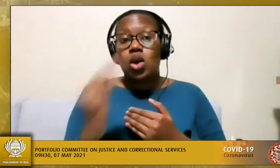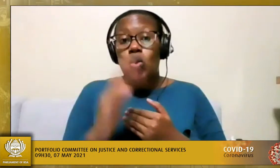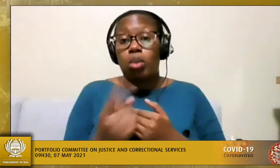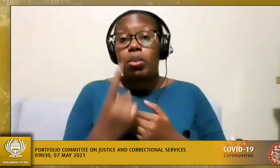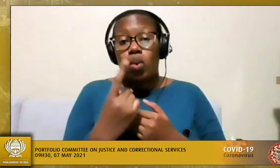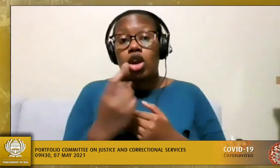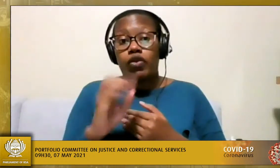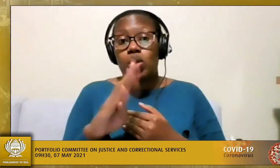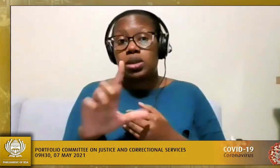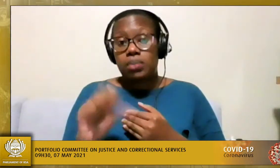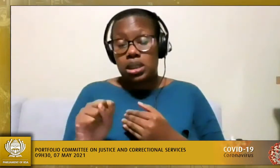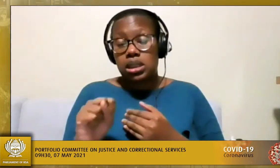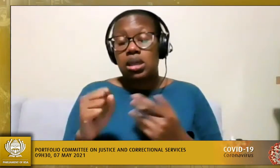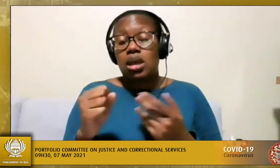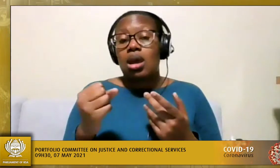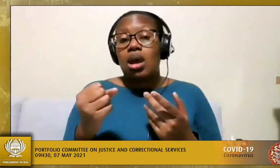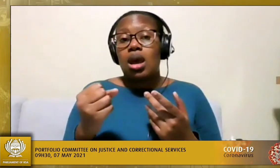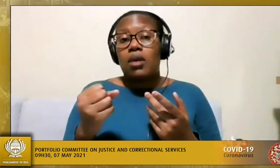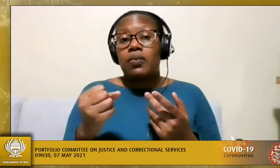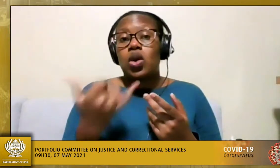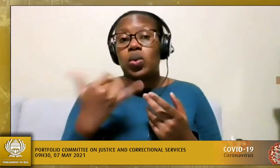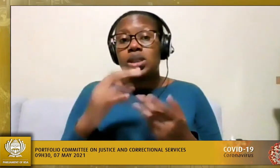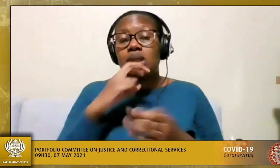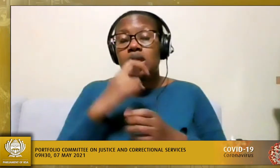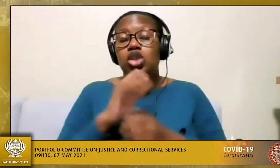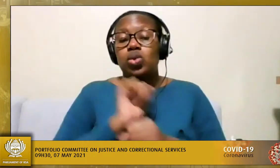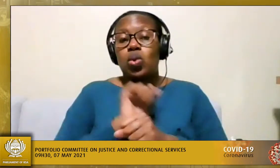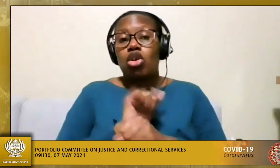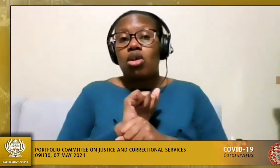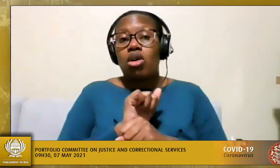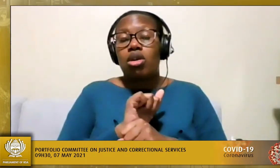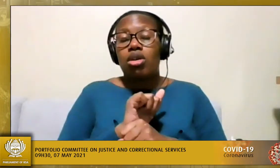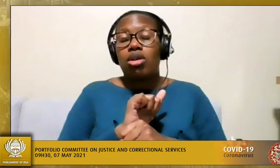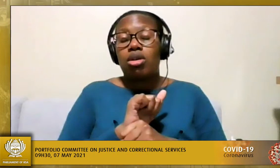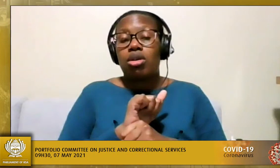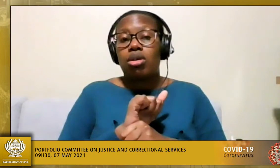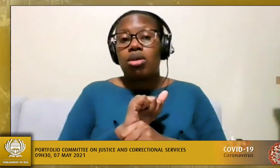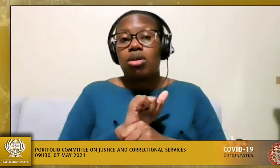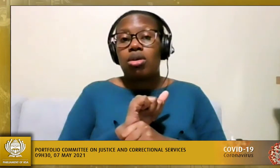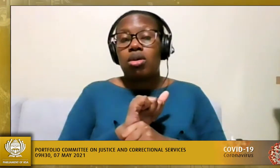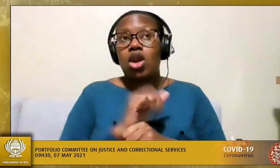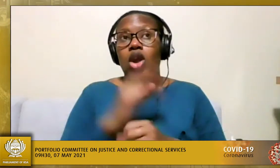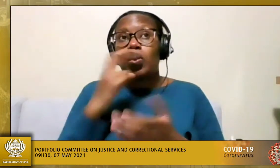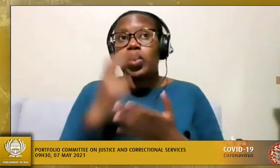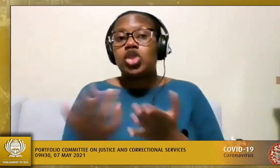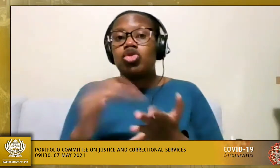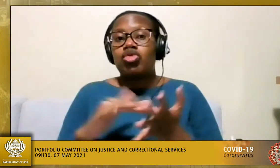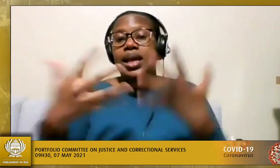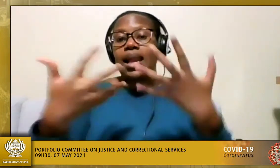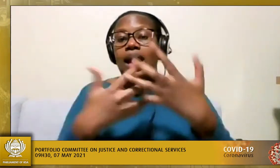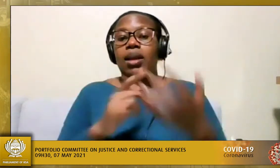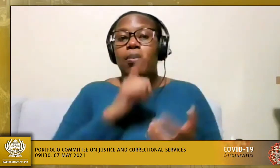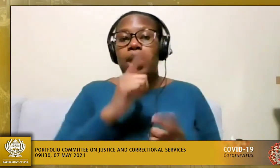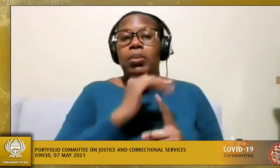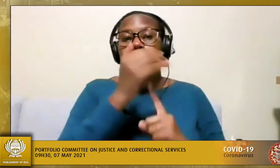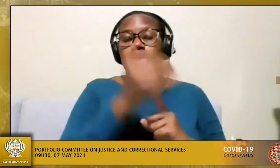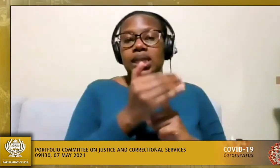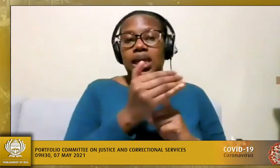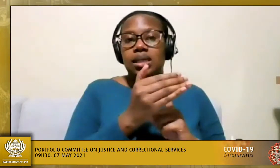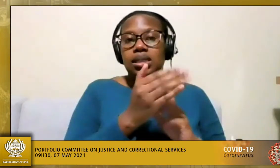we will still have to work on the and on to and to realign the public protector